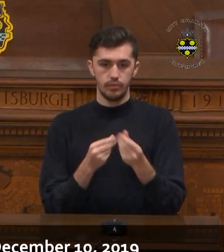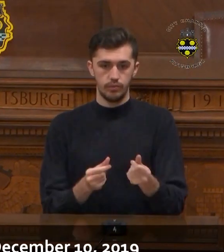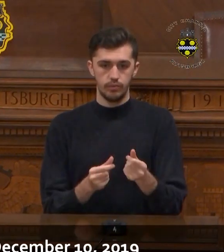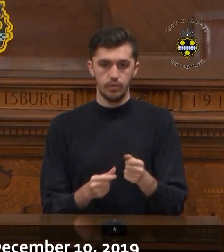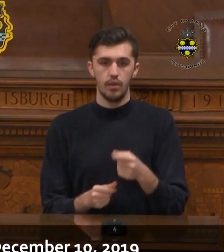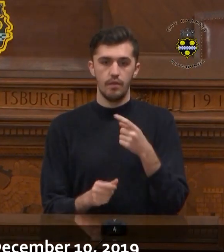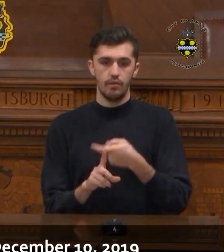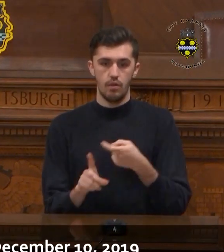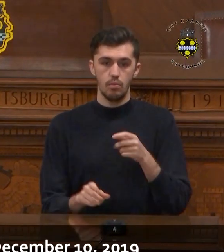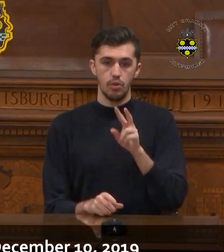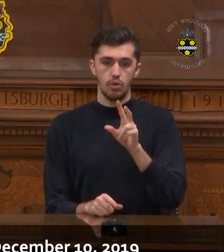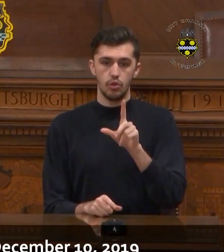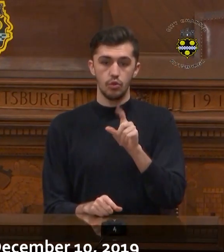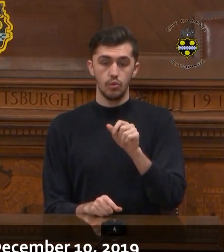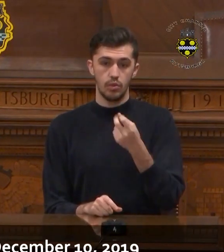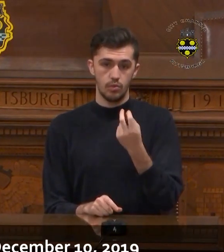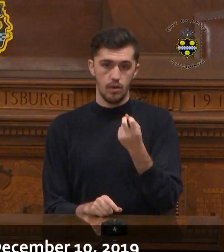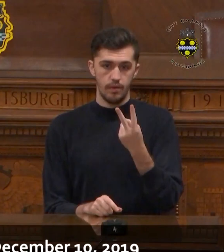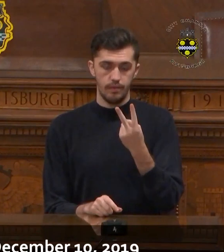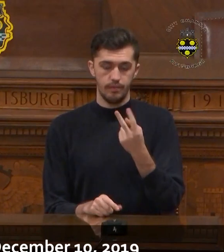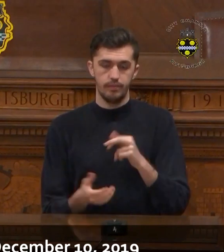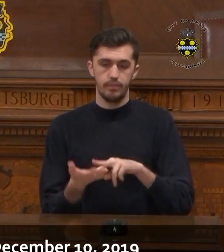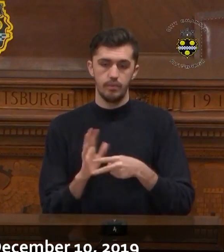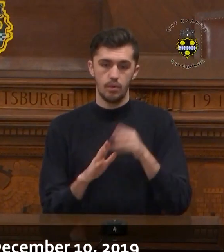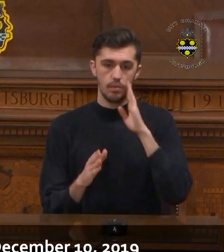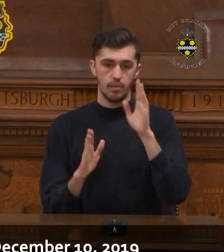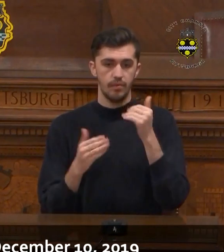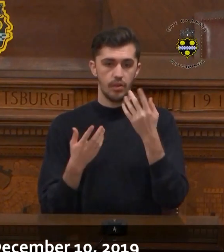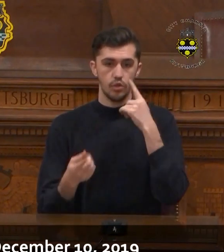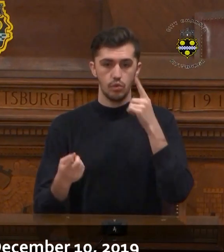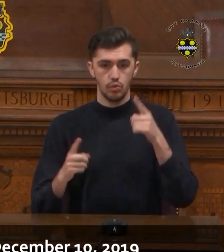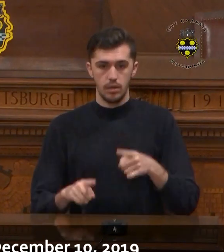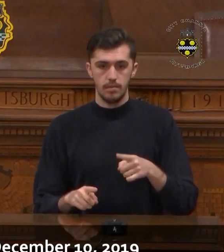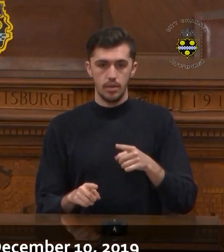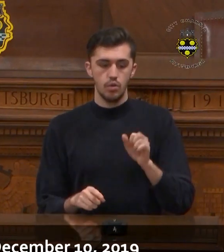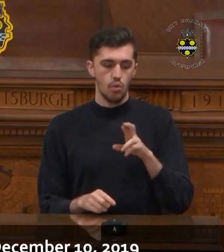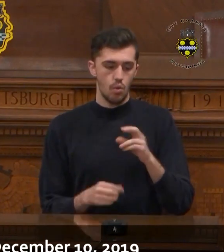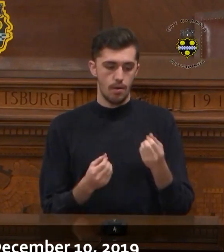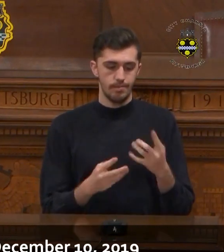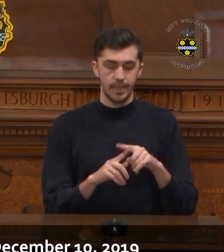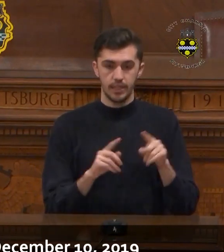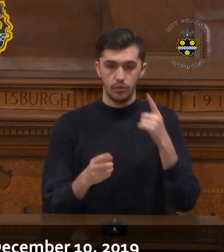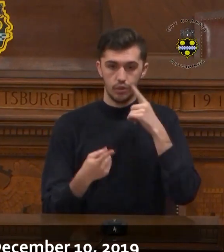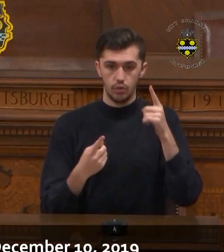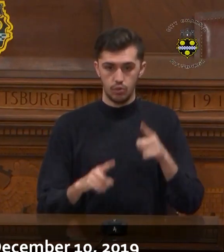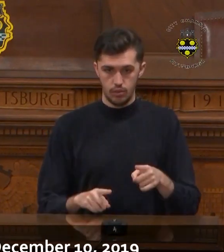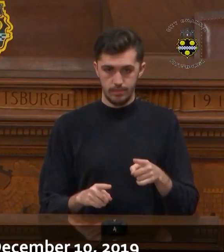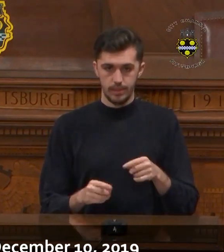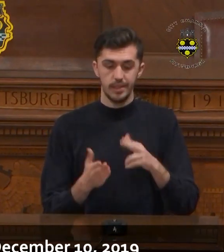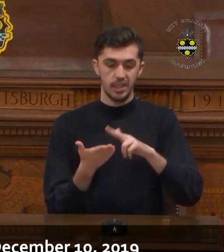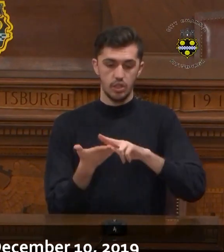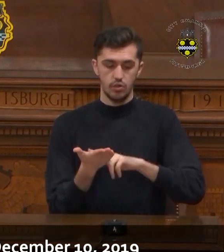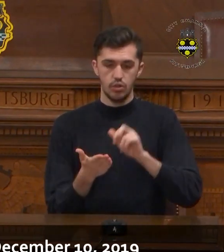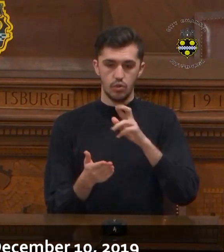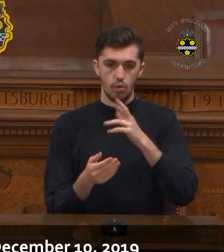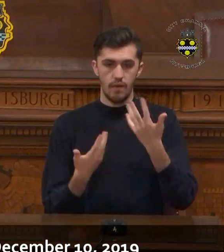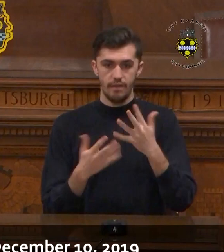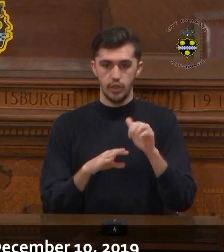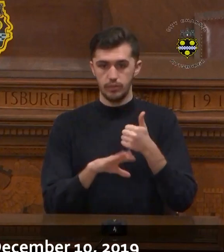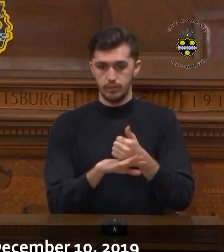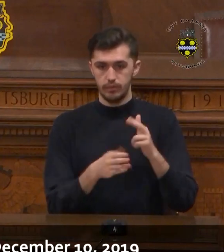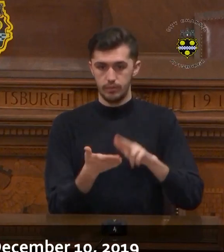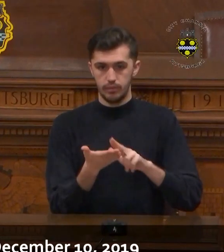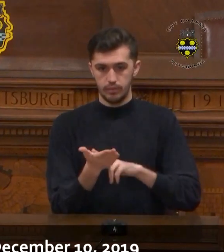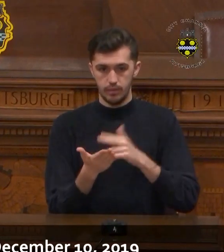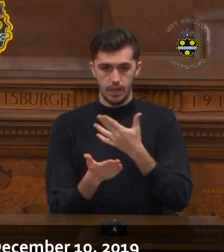2012, entitled Providing for an Agreement or Use of Agreements, Contracts or Existing Contracts, and